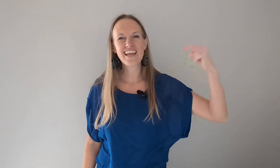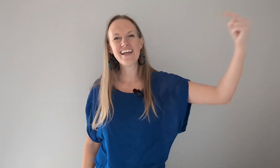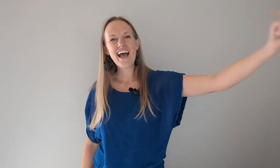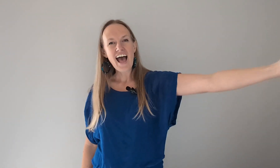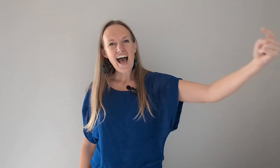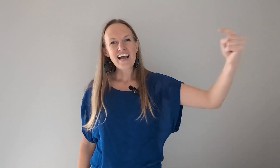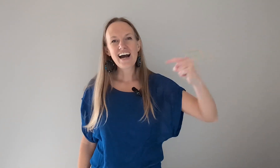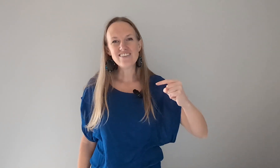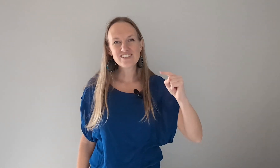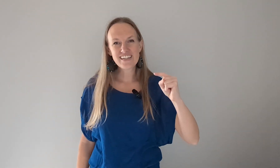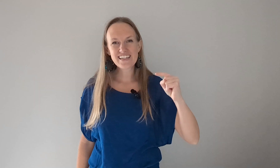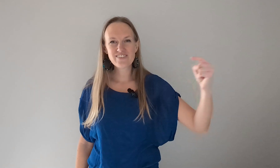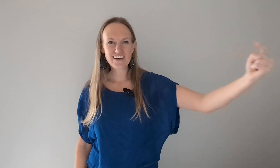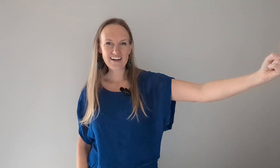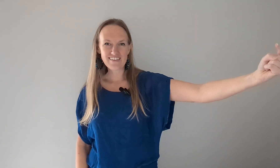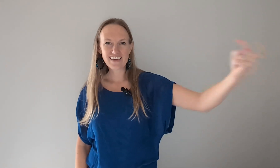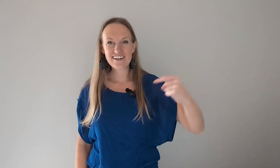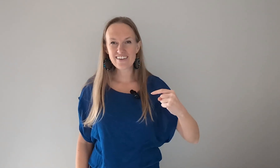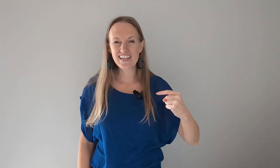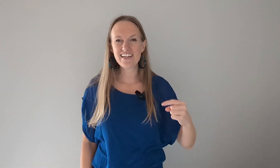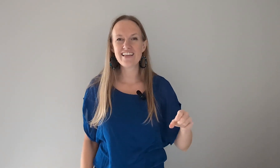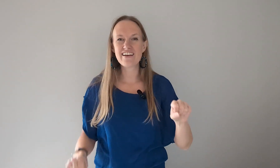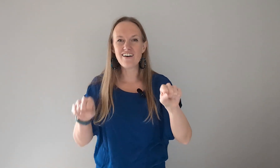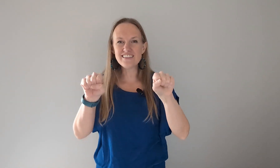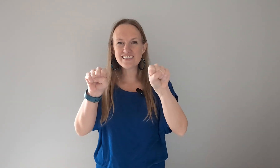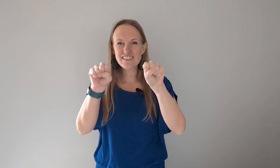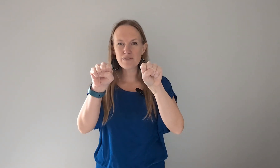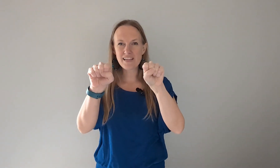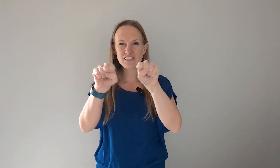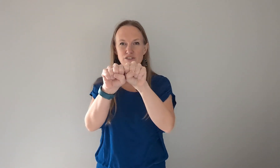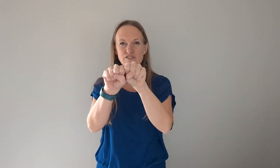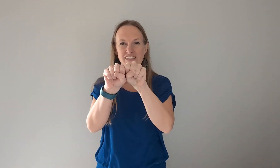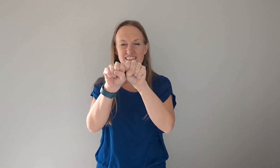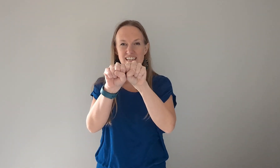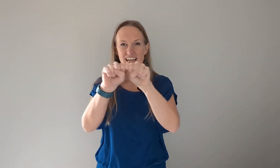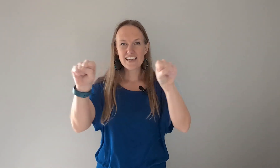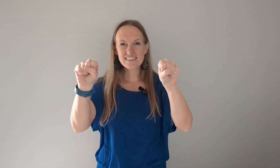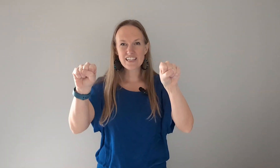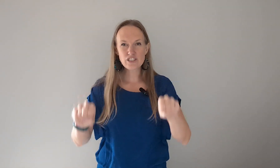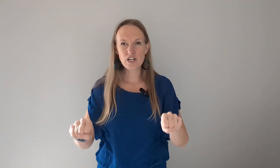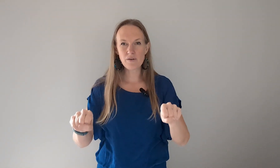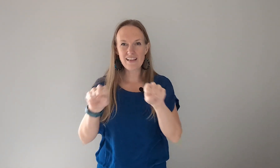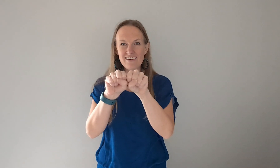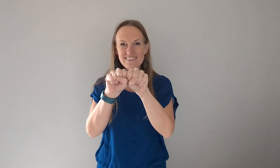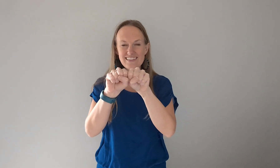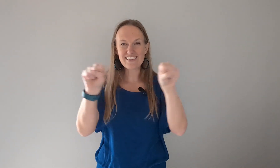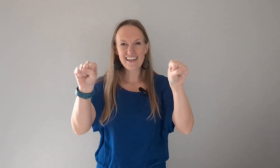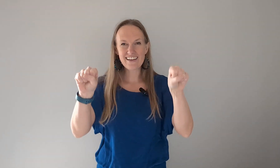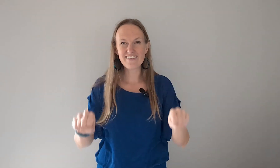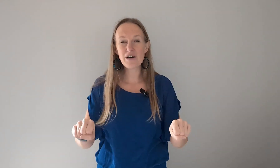okay? Come. So index finger out here, coming in, and then altar, you're making 2 fists, and it's like you're showing that altar. Okay? Oh, come